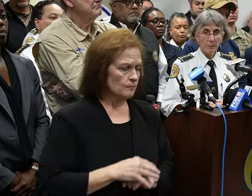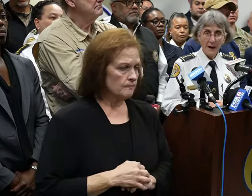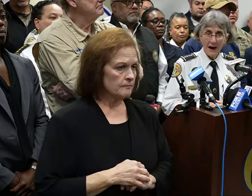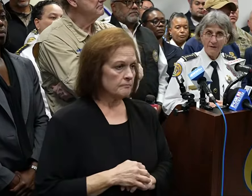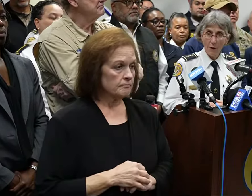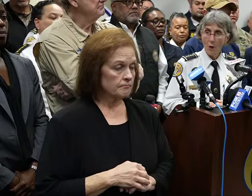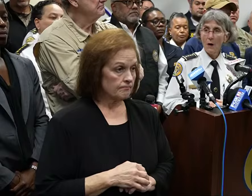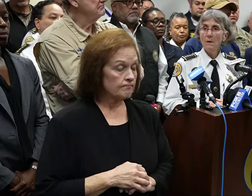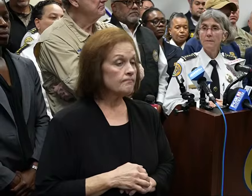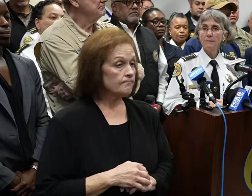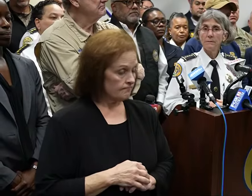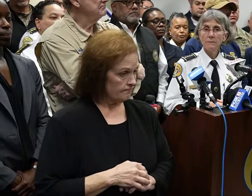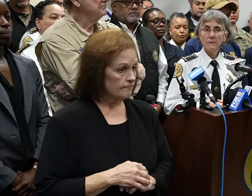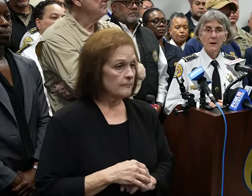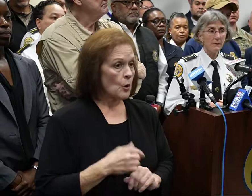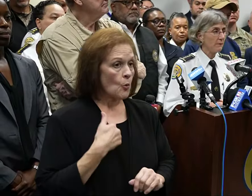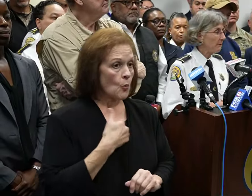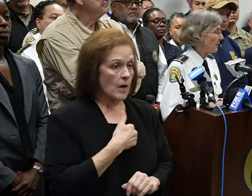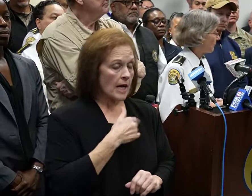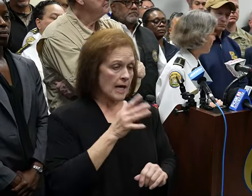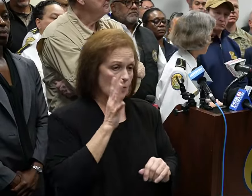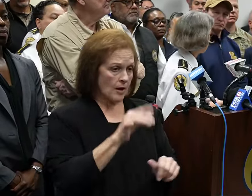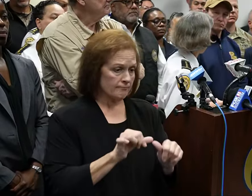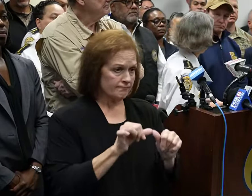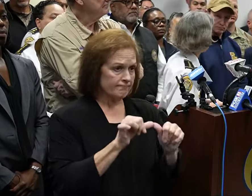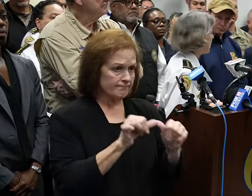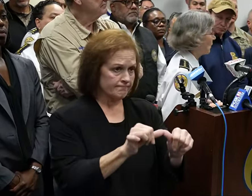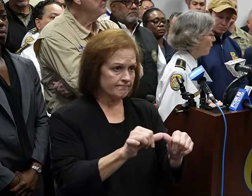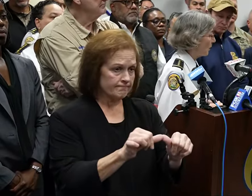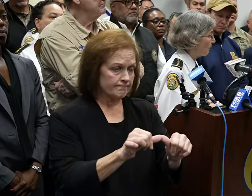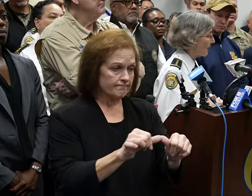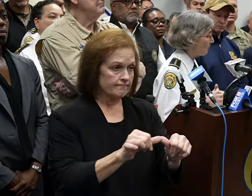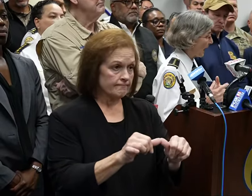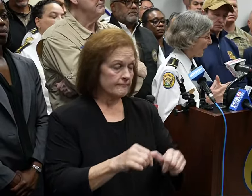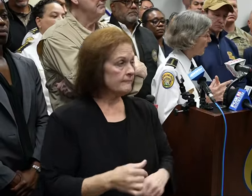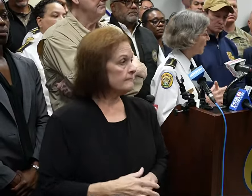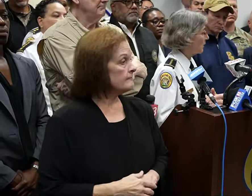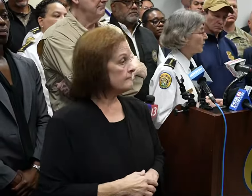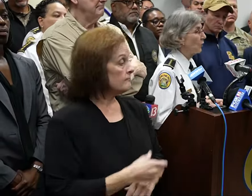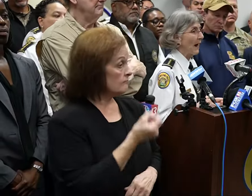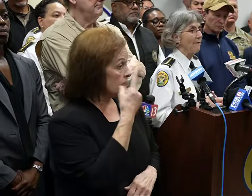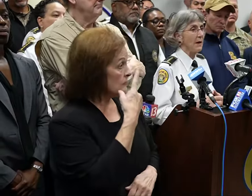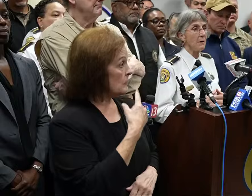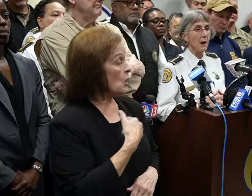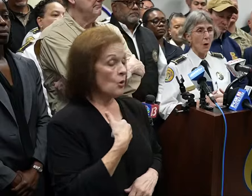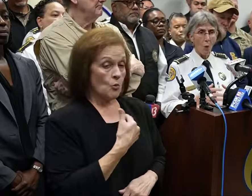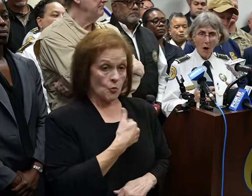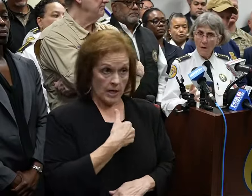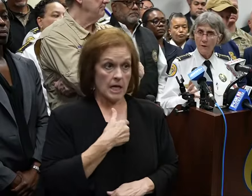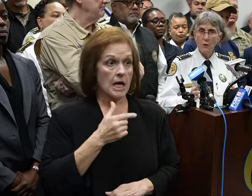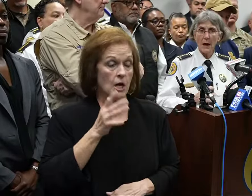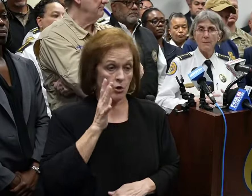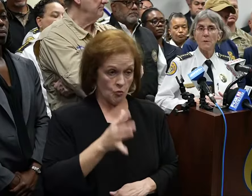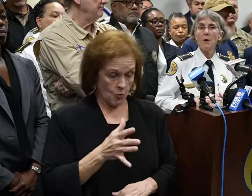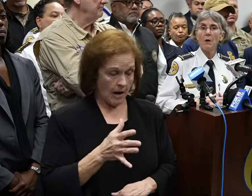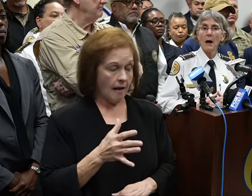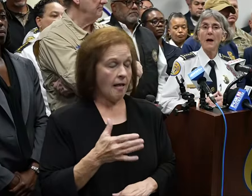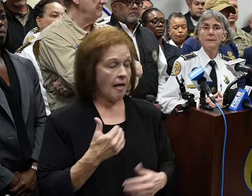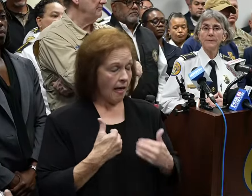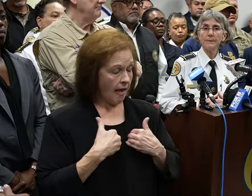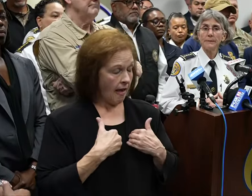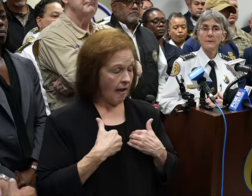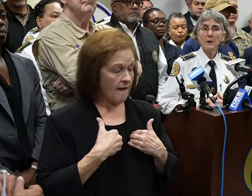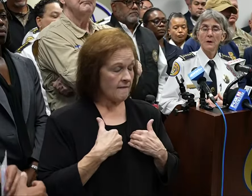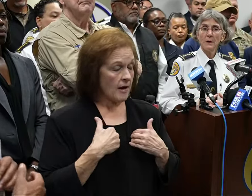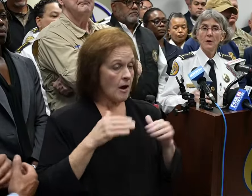There is a path forward. Very pleased that we will be back to having a wonderful game tomorrow